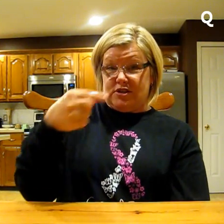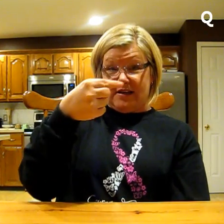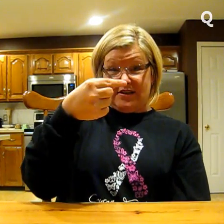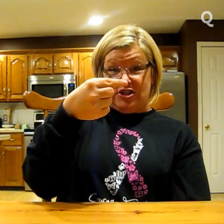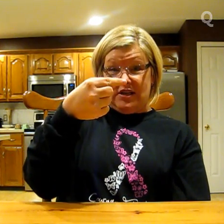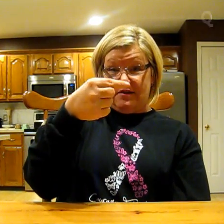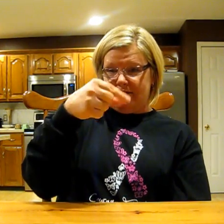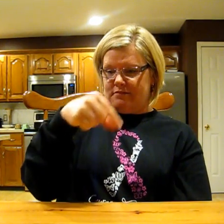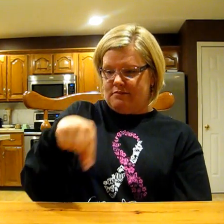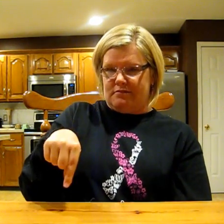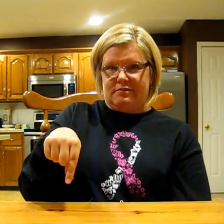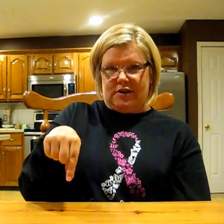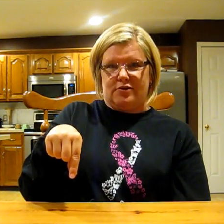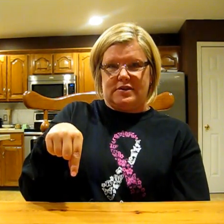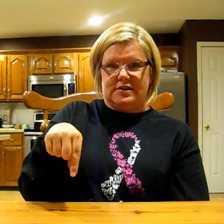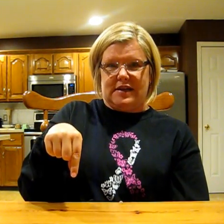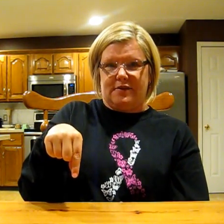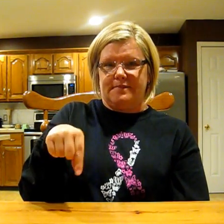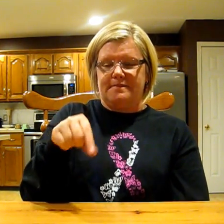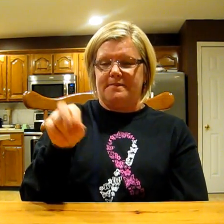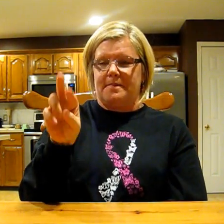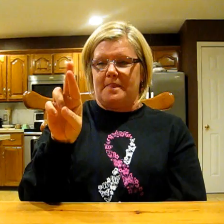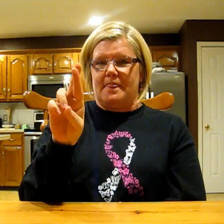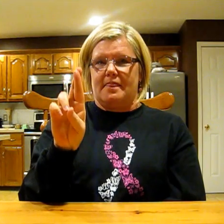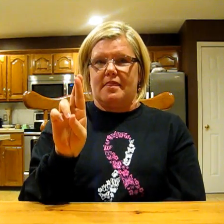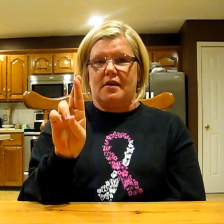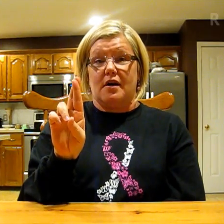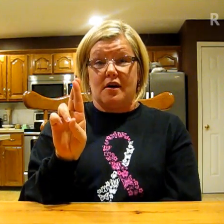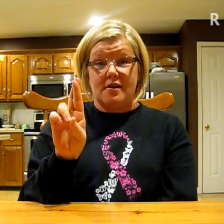like G, but your wrist is down. R,